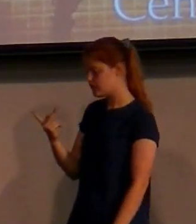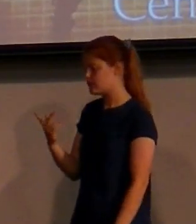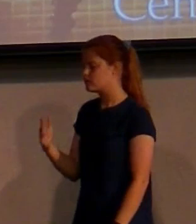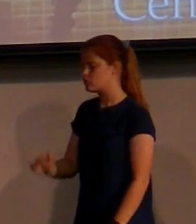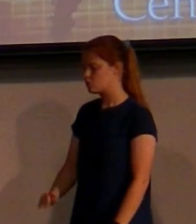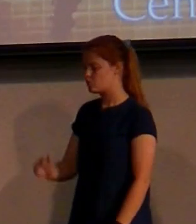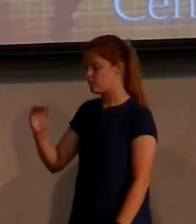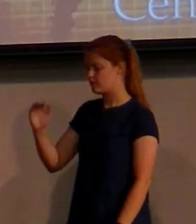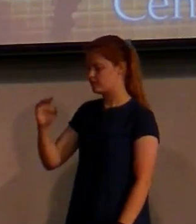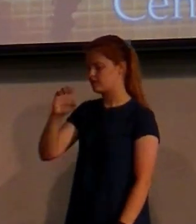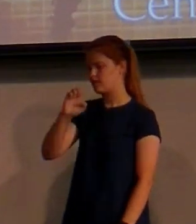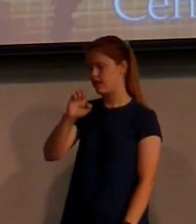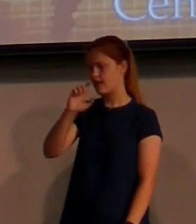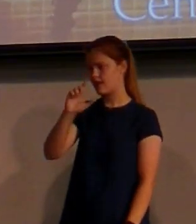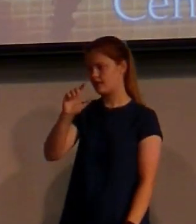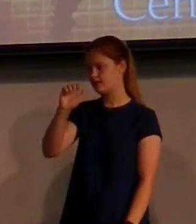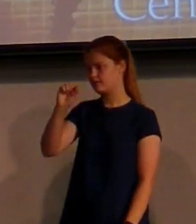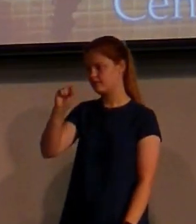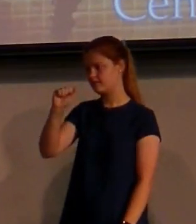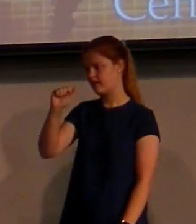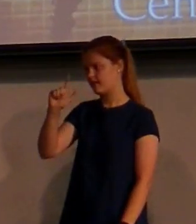We work